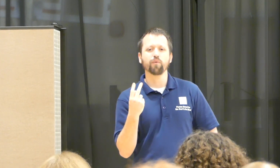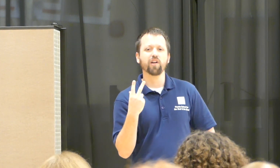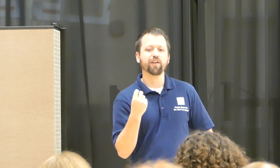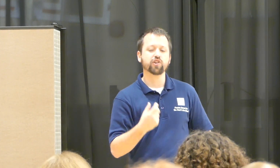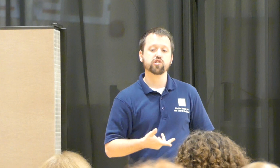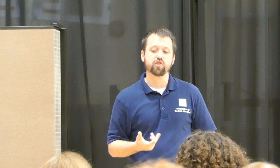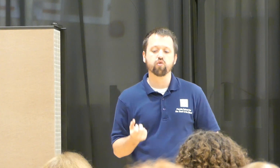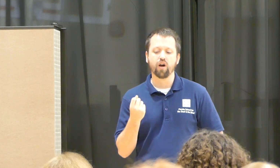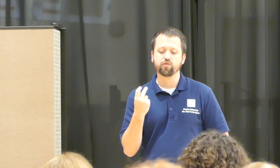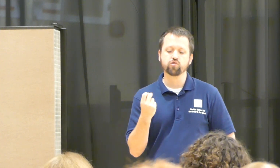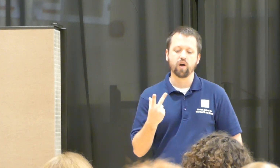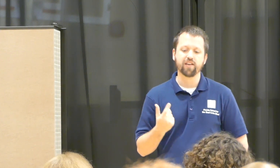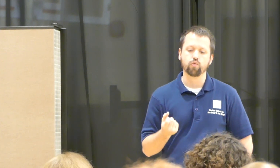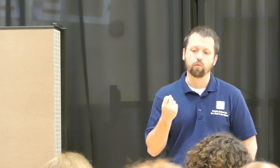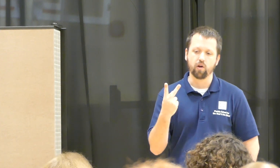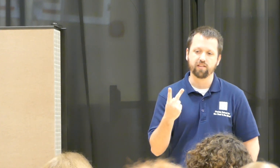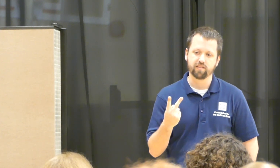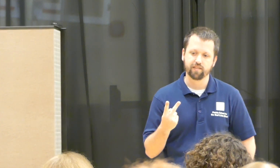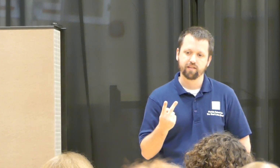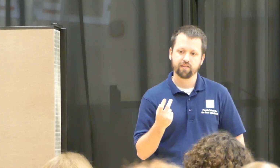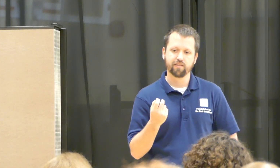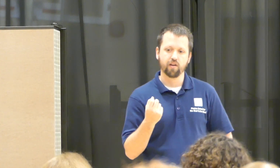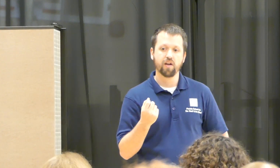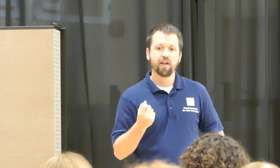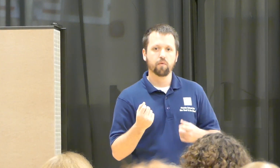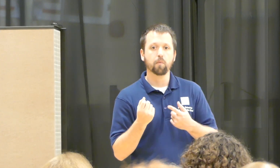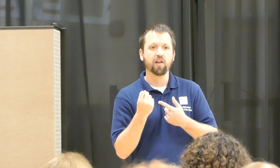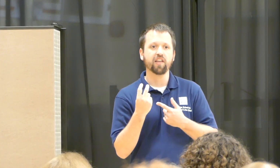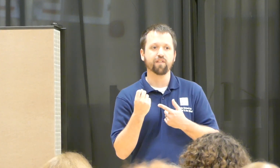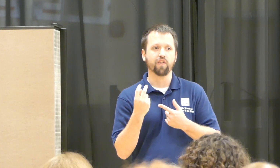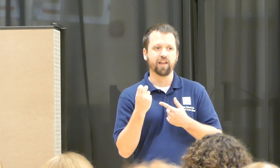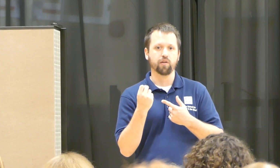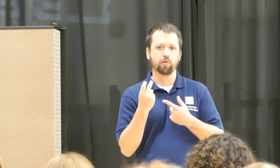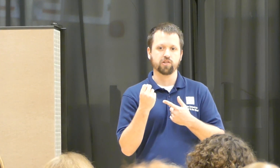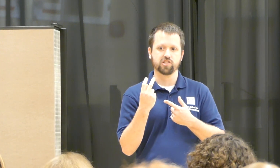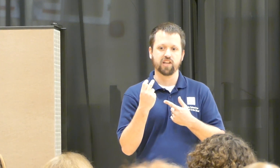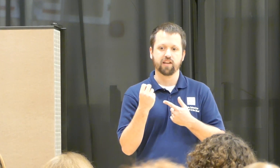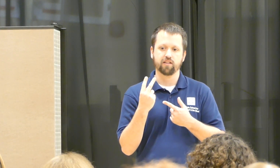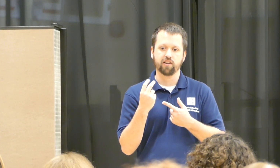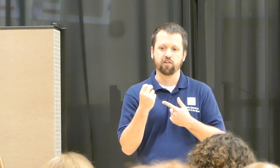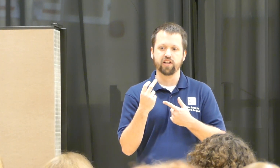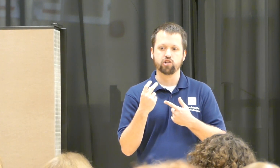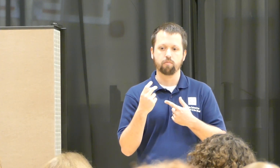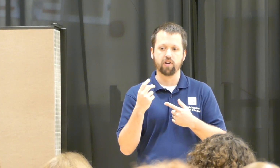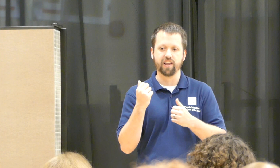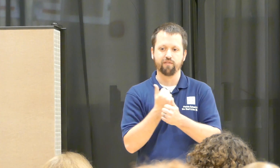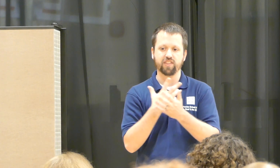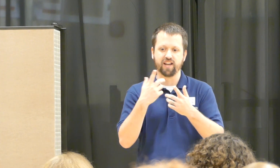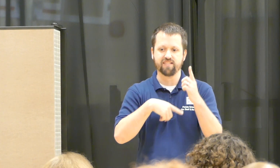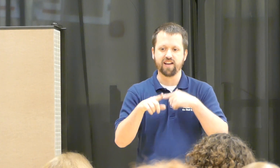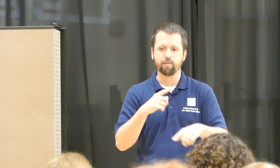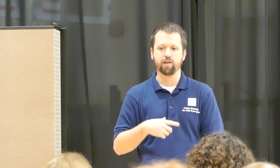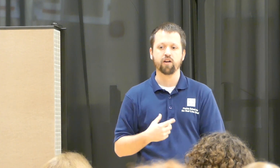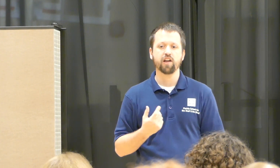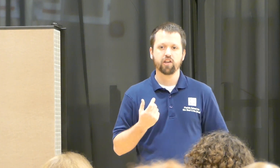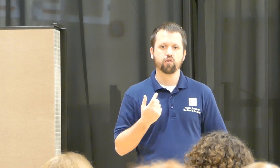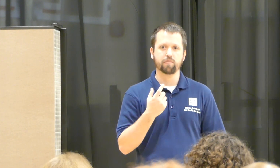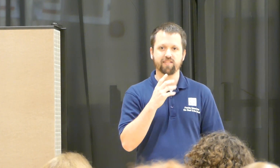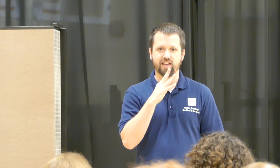Really, if you're just doing 12, just twice or once. So really, if like you were just like literally interpreting everything I sign up here, you would be saying right